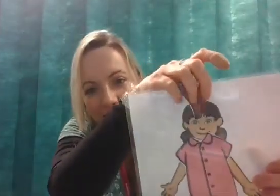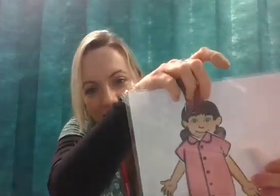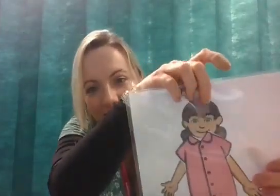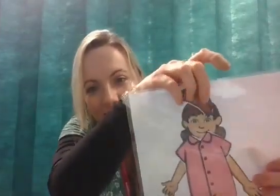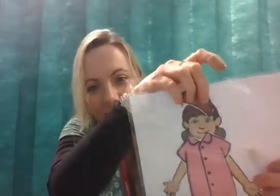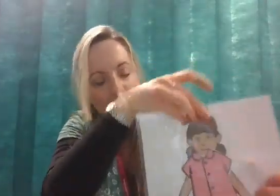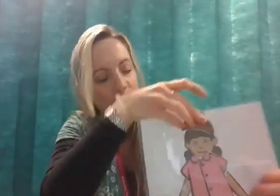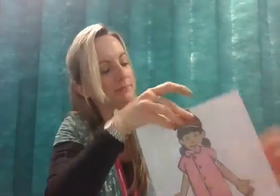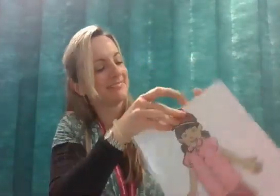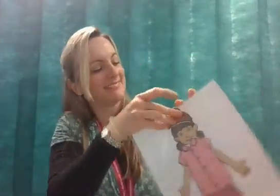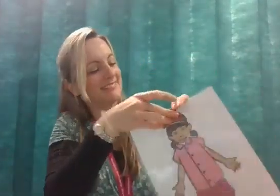oh,